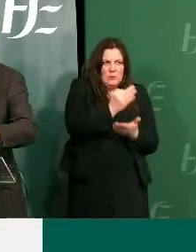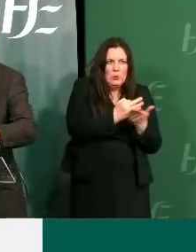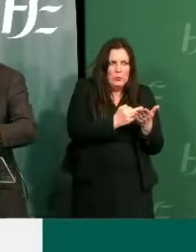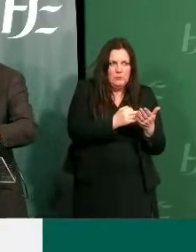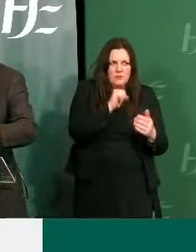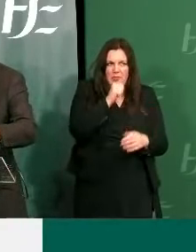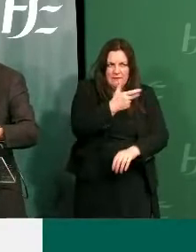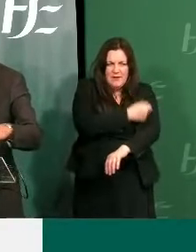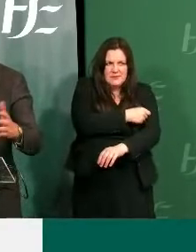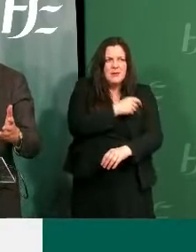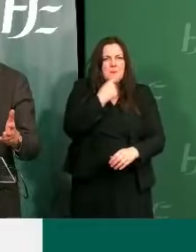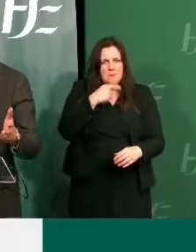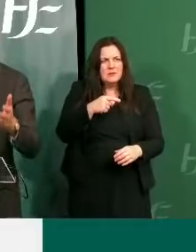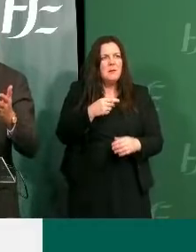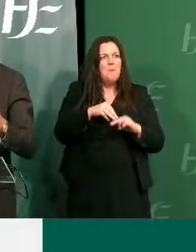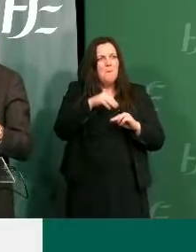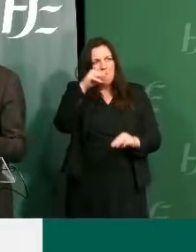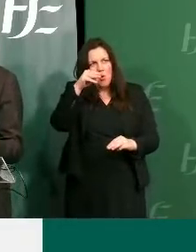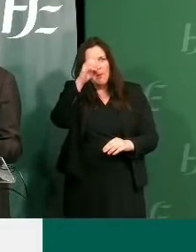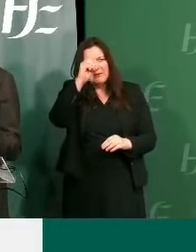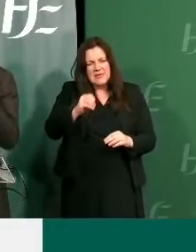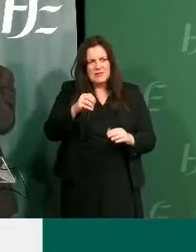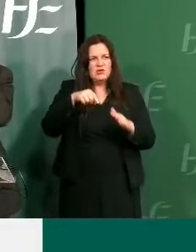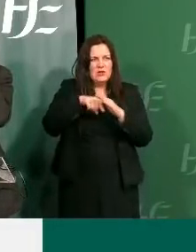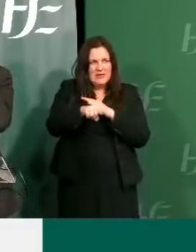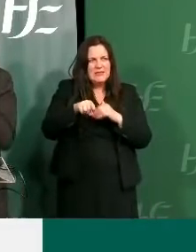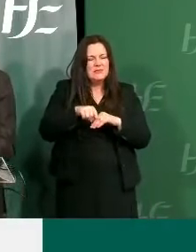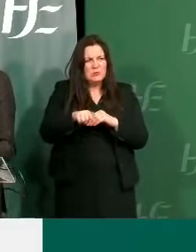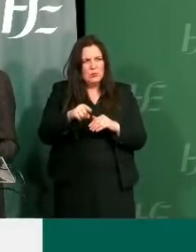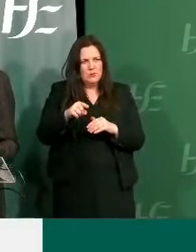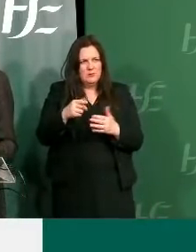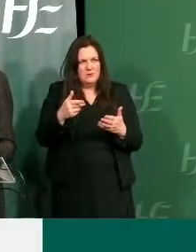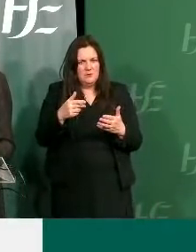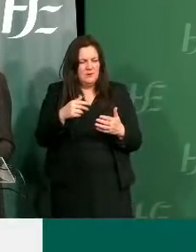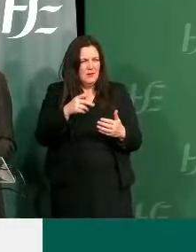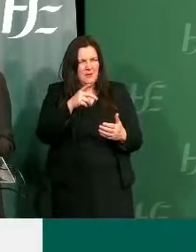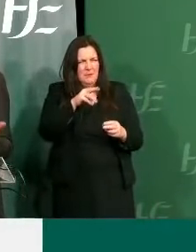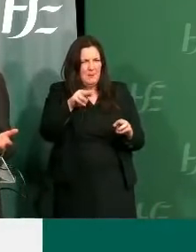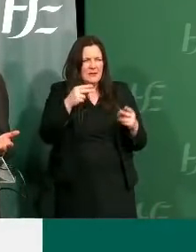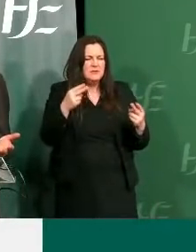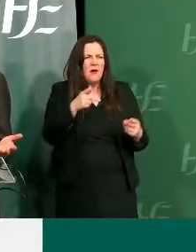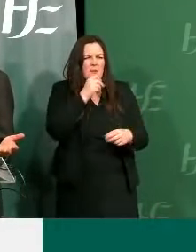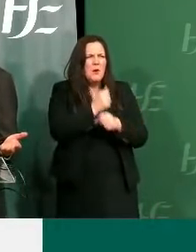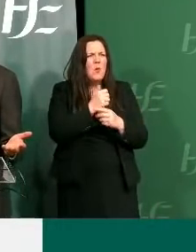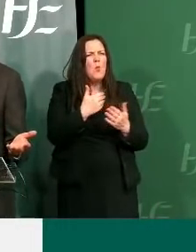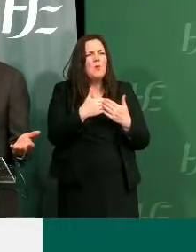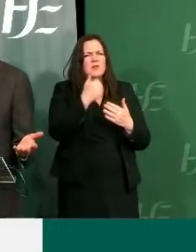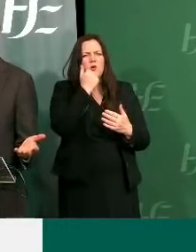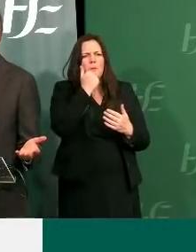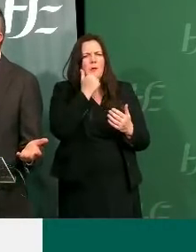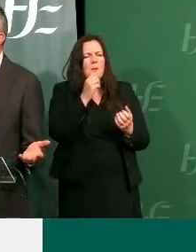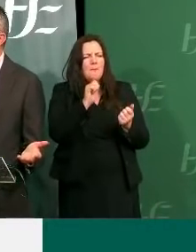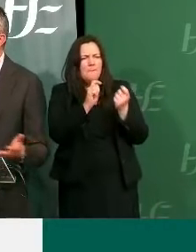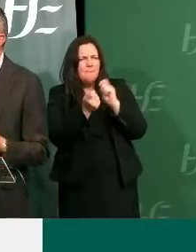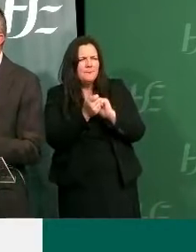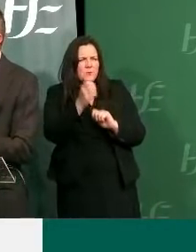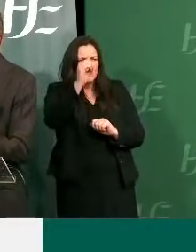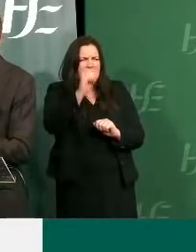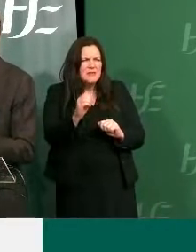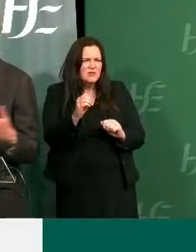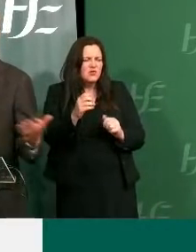line. So when we talk and the questions are put to us, what is the conversion rate? How many are hospitalized for every 1,000?